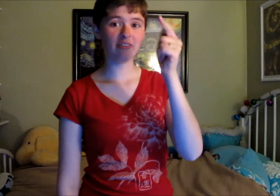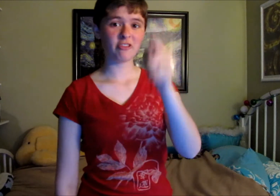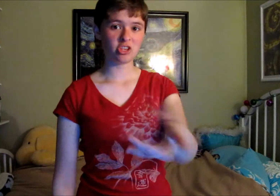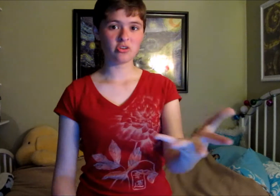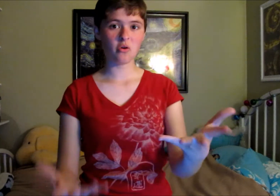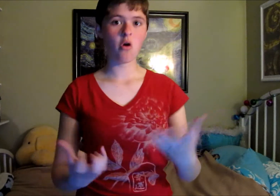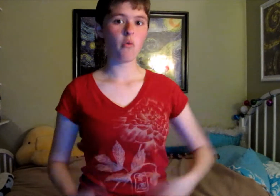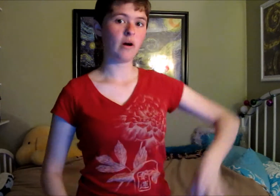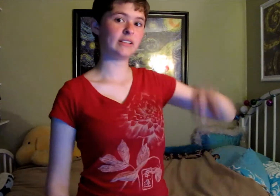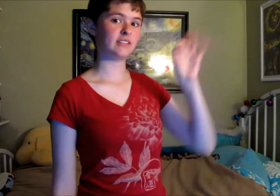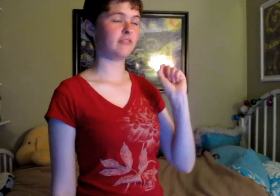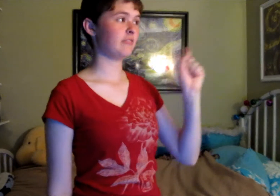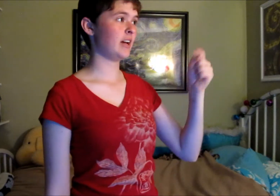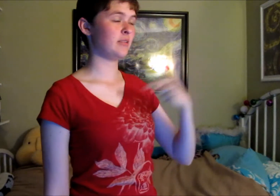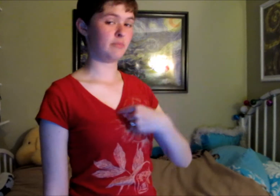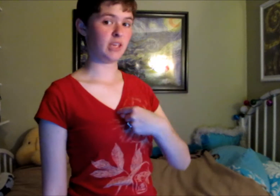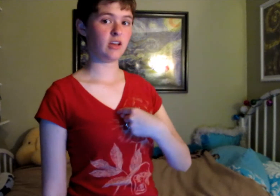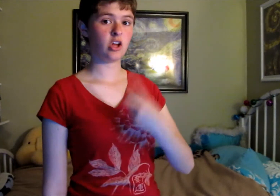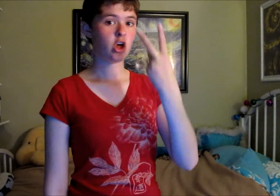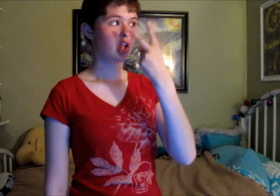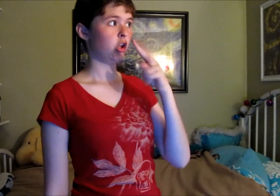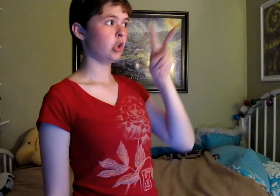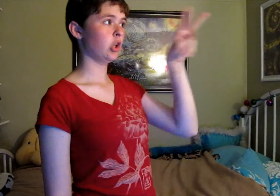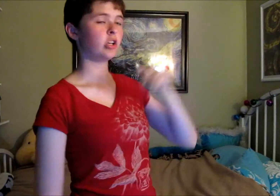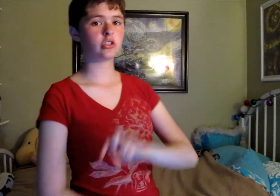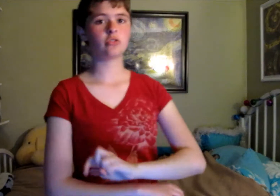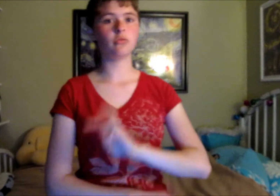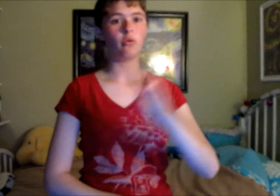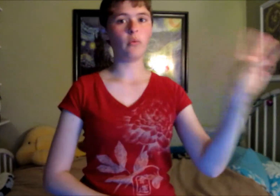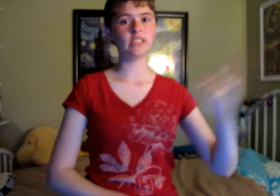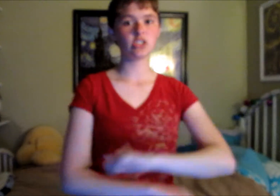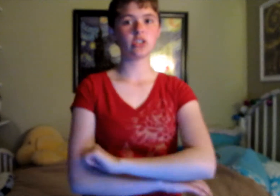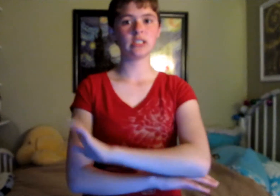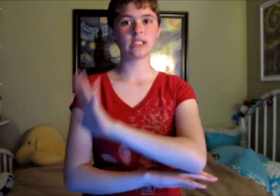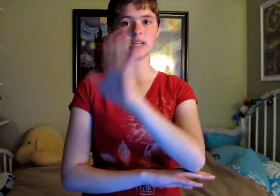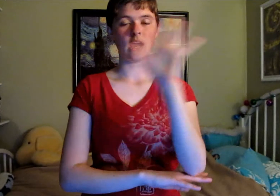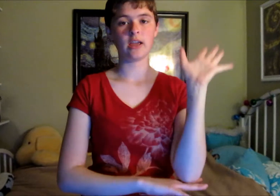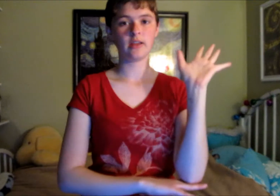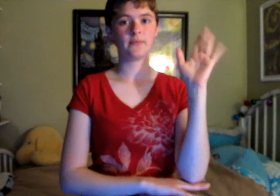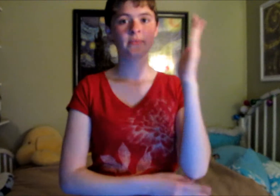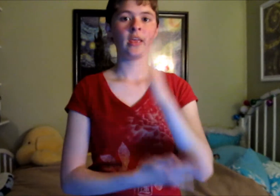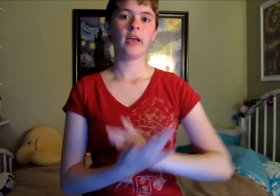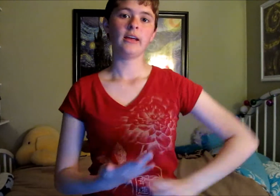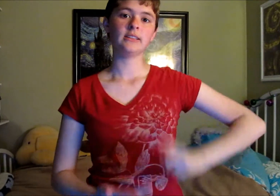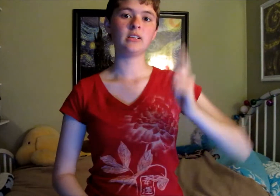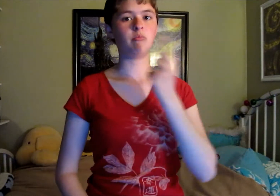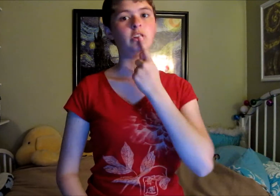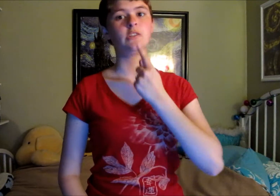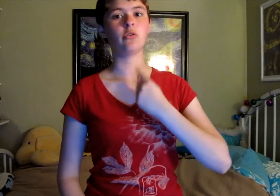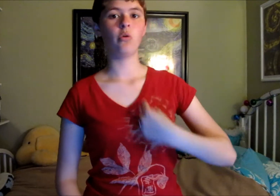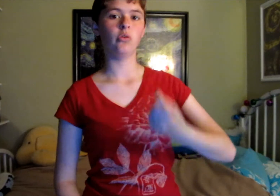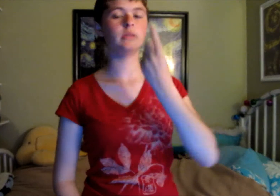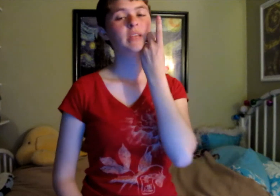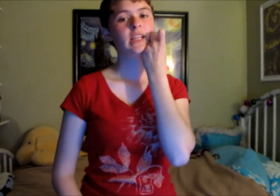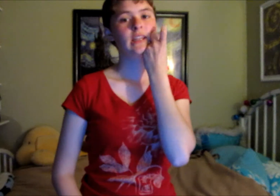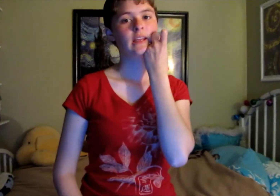if you want to find me, look to the western sky. As someone told me